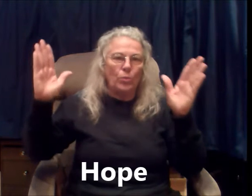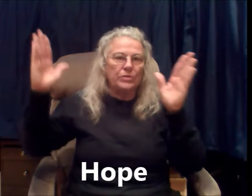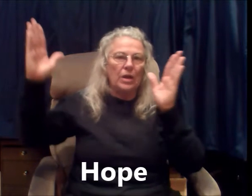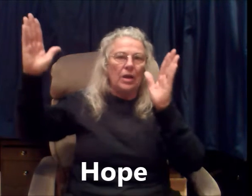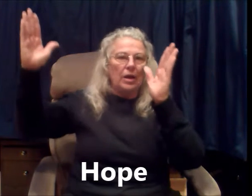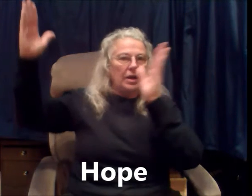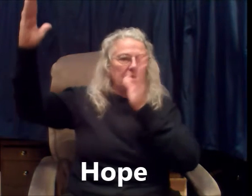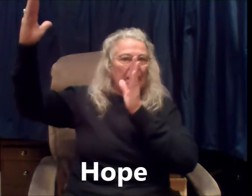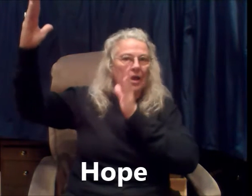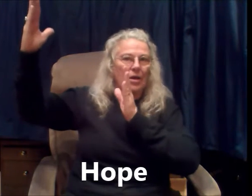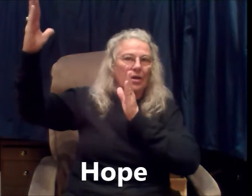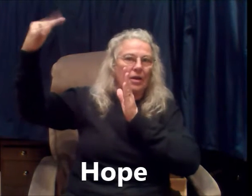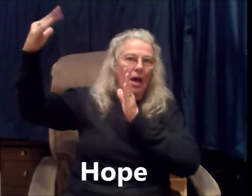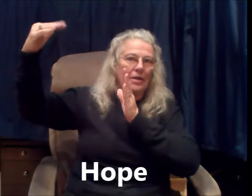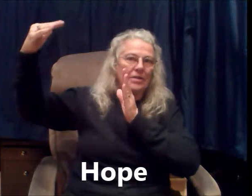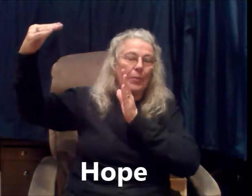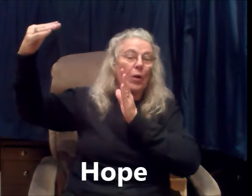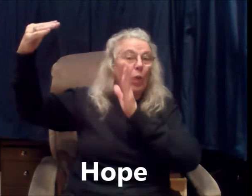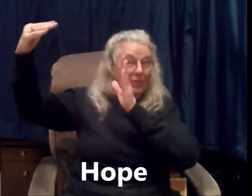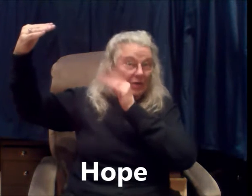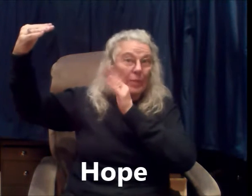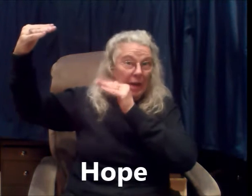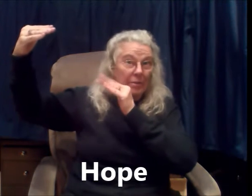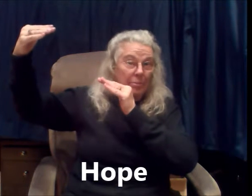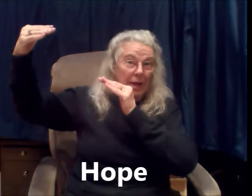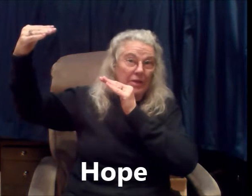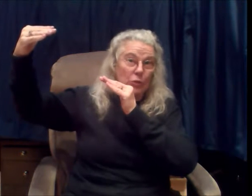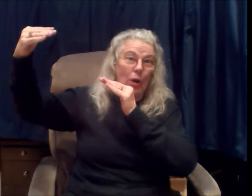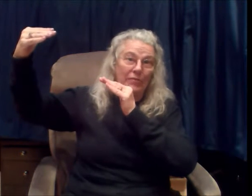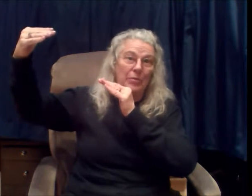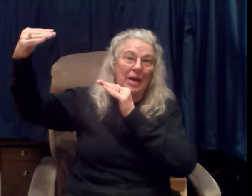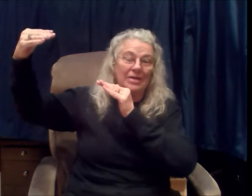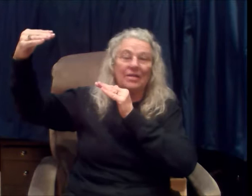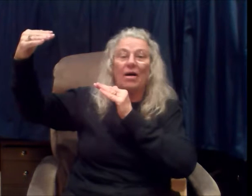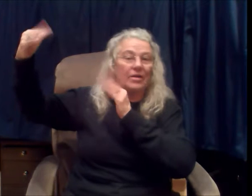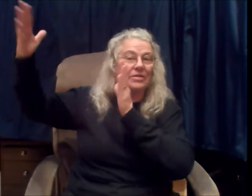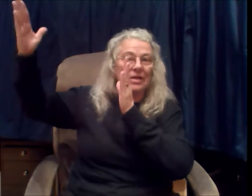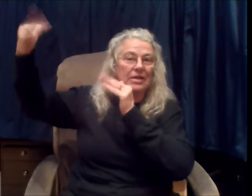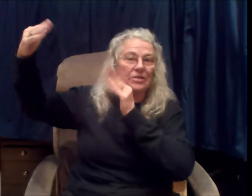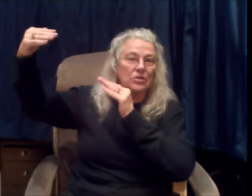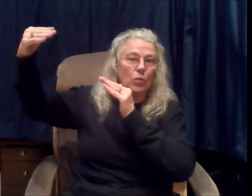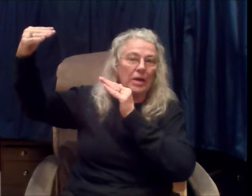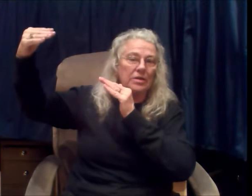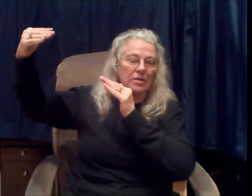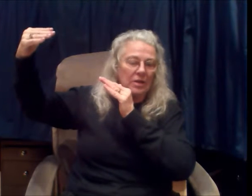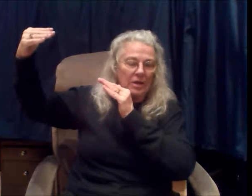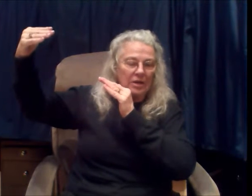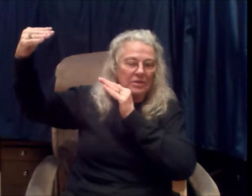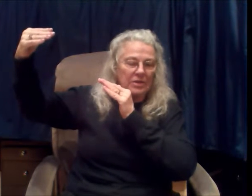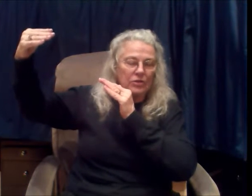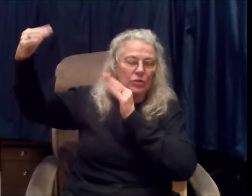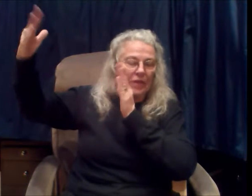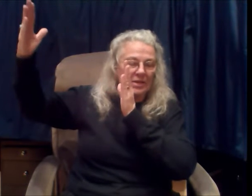Hopes. It's like God is up here waving to man, man is waving back to God. It's the easiest way to do that